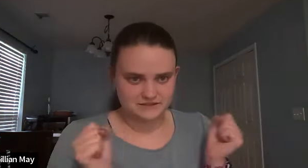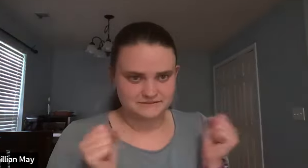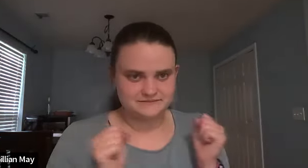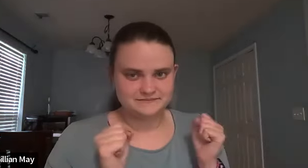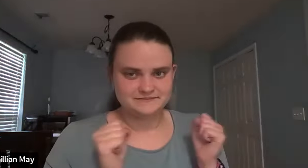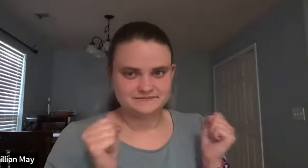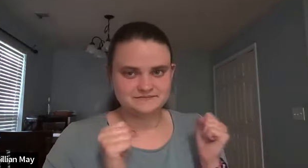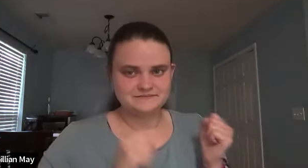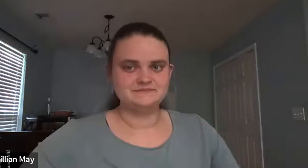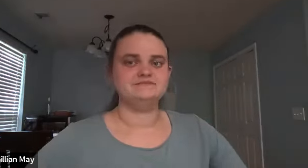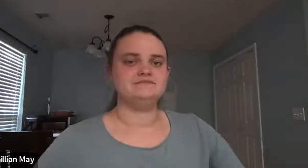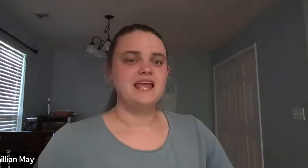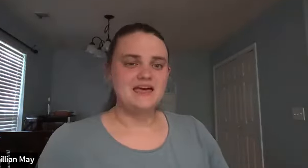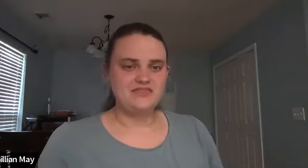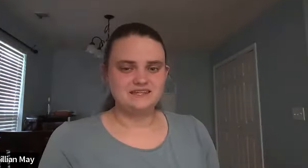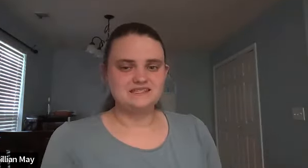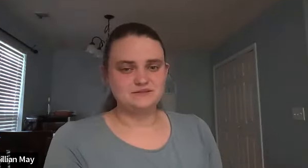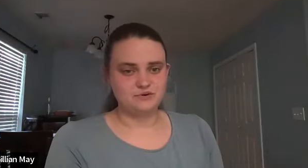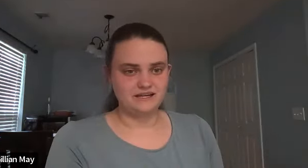Winter. And then spring.